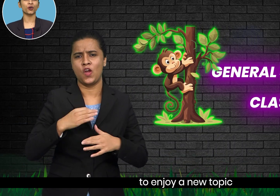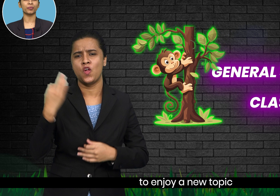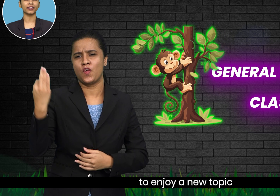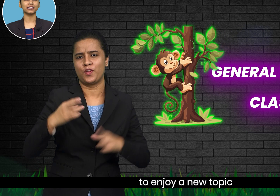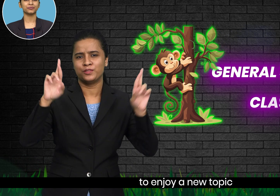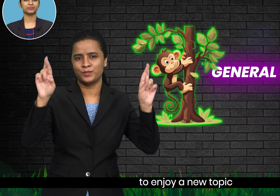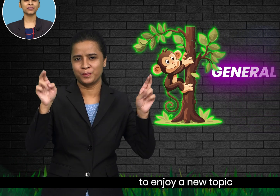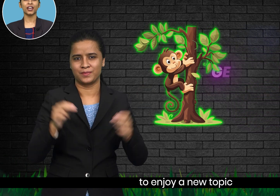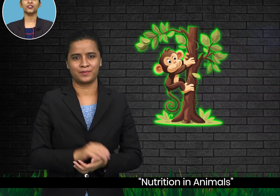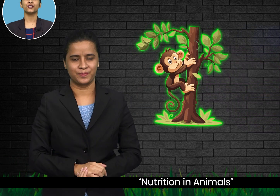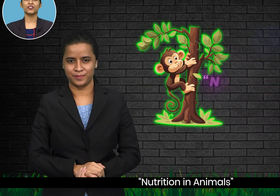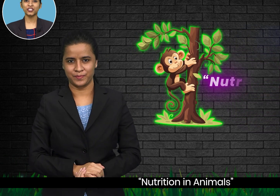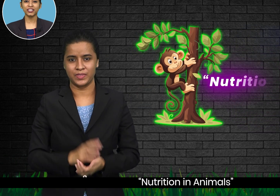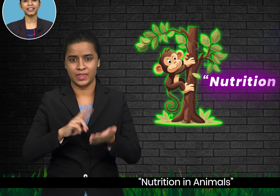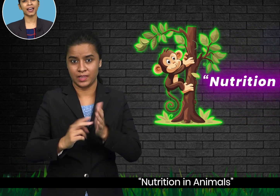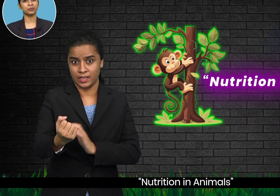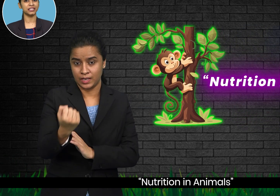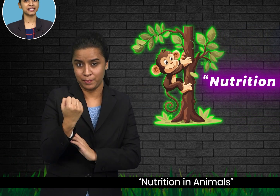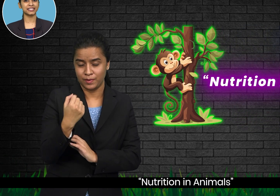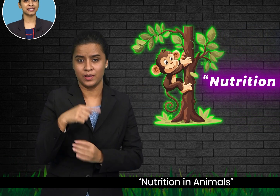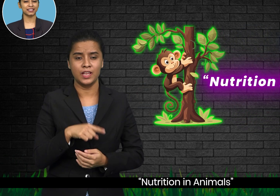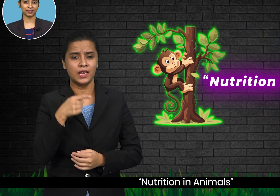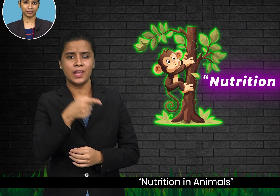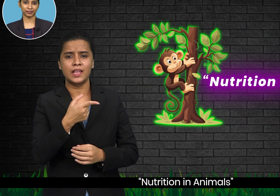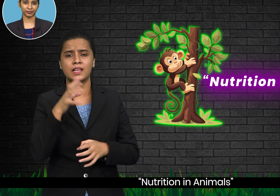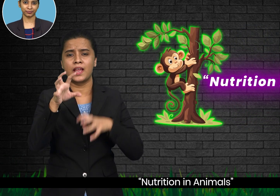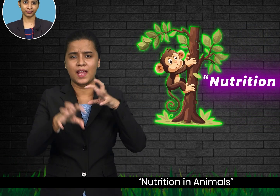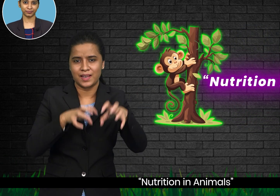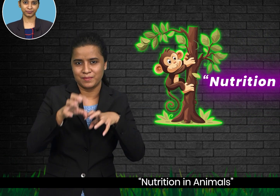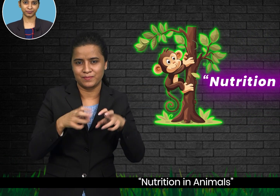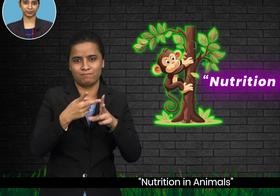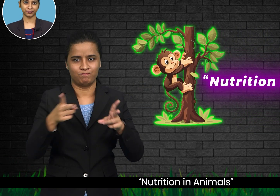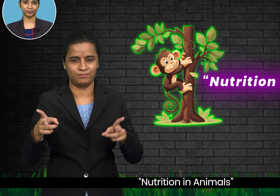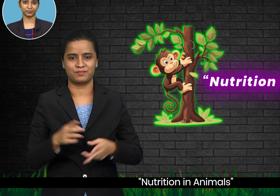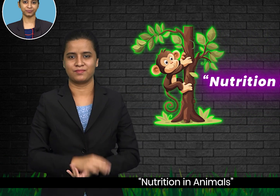new topic, nutrition in animals.